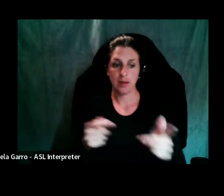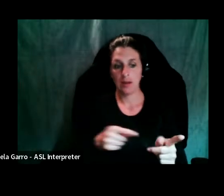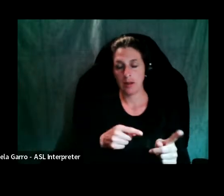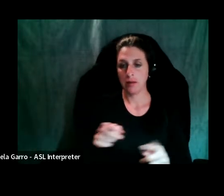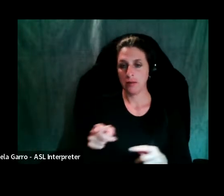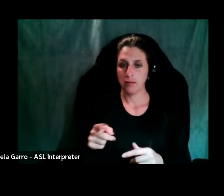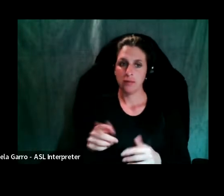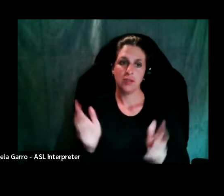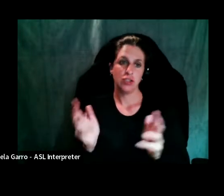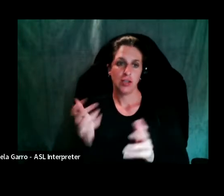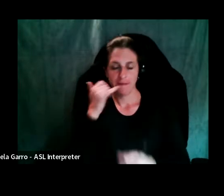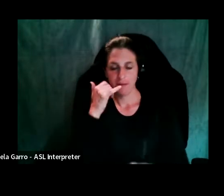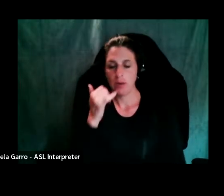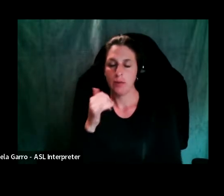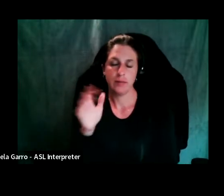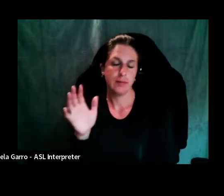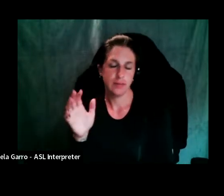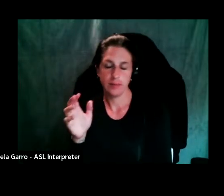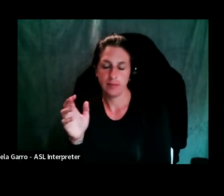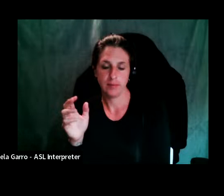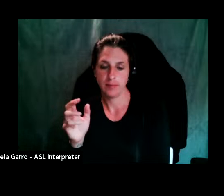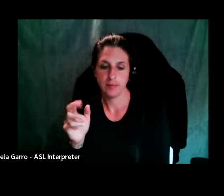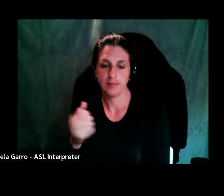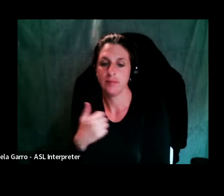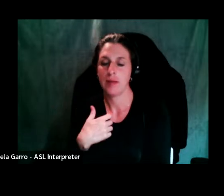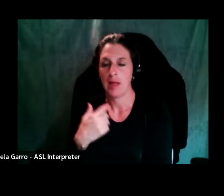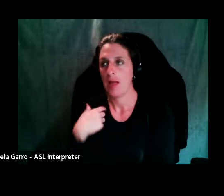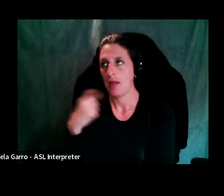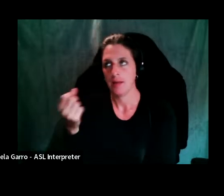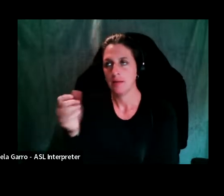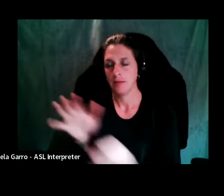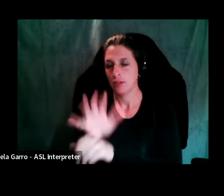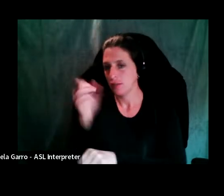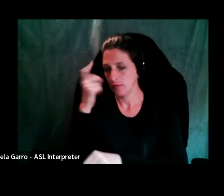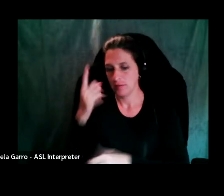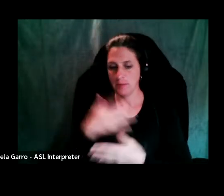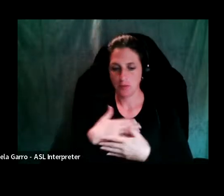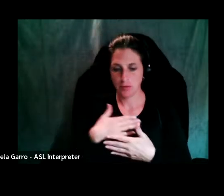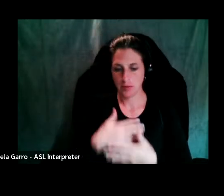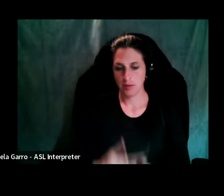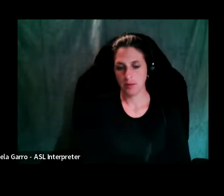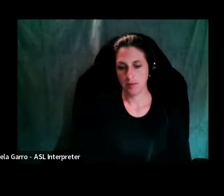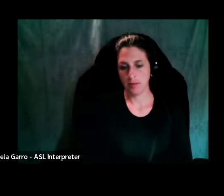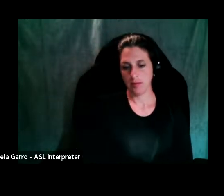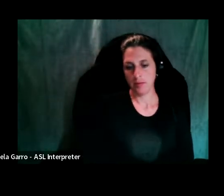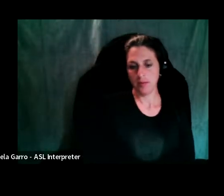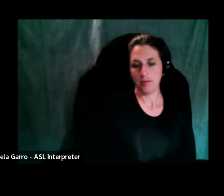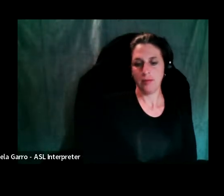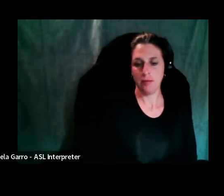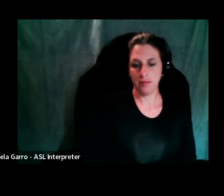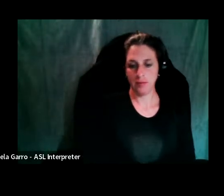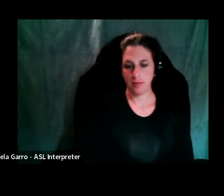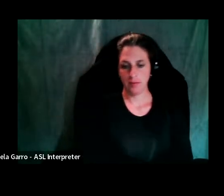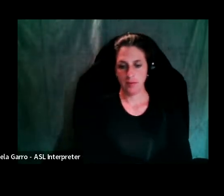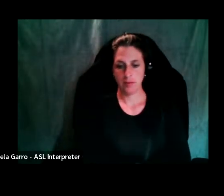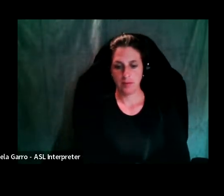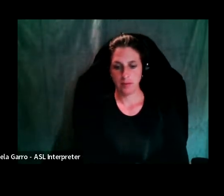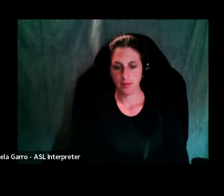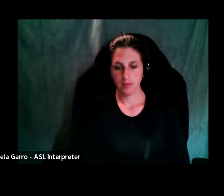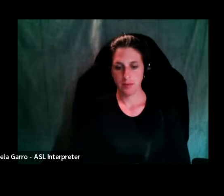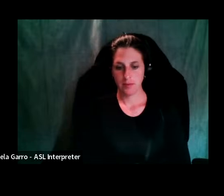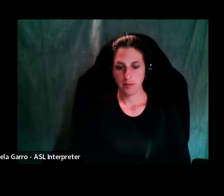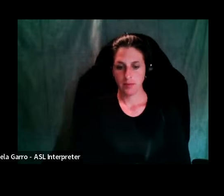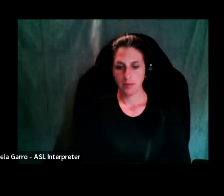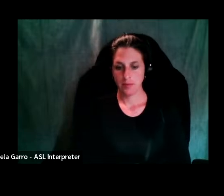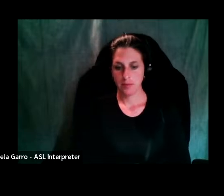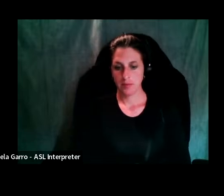trap phone. Sorry, I just relate and I appreciate it. Thank you. Great. Okay, any